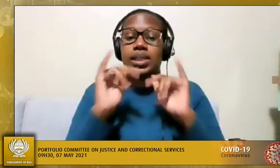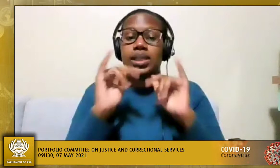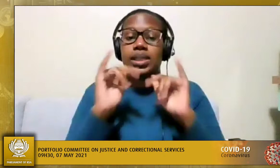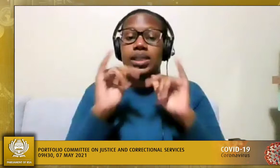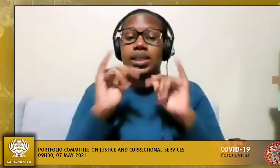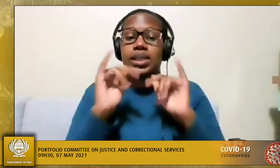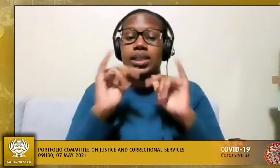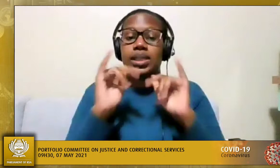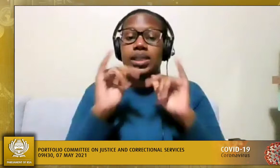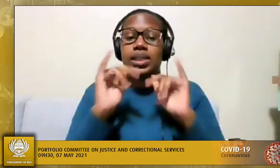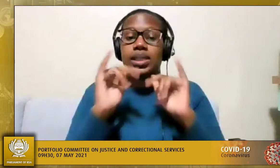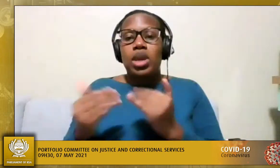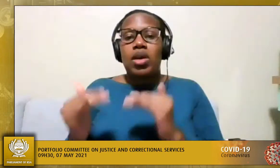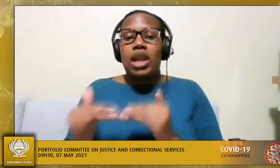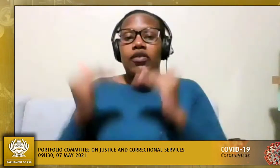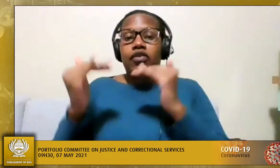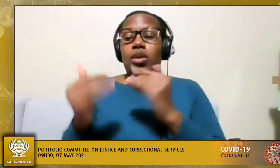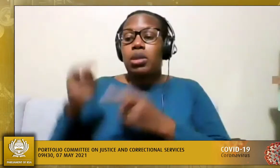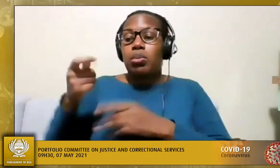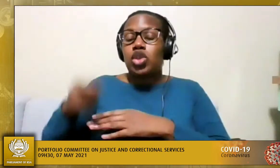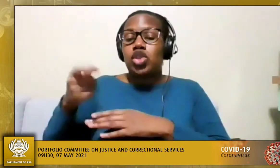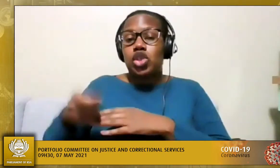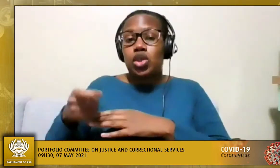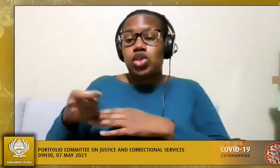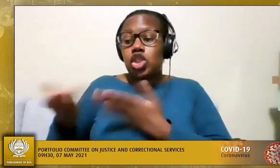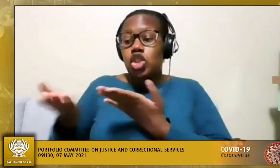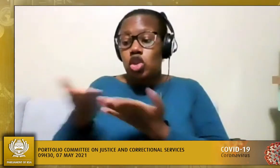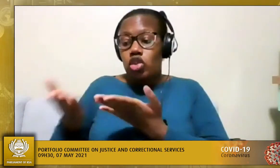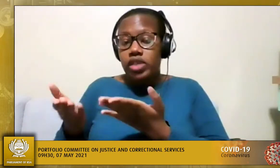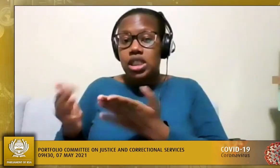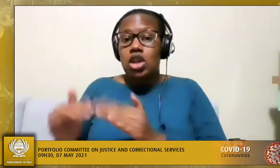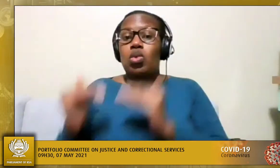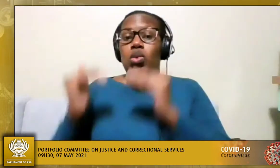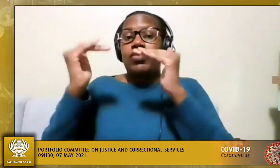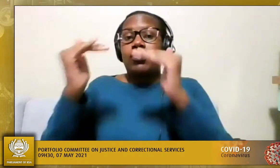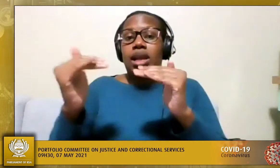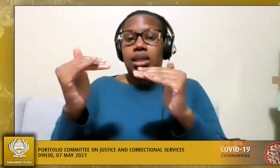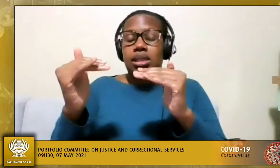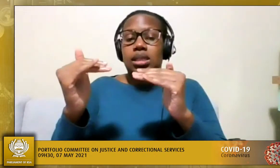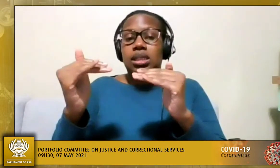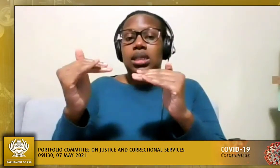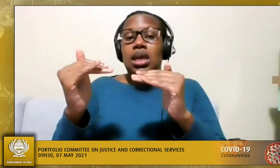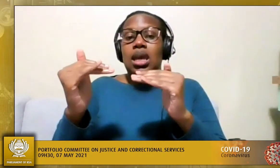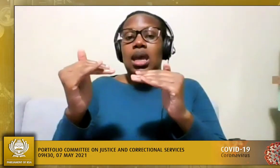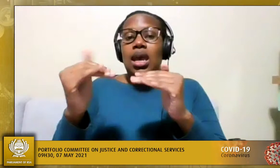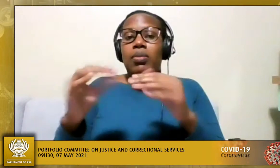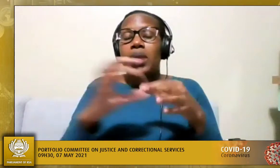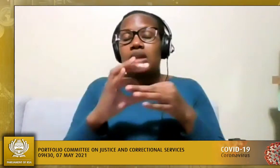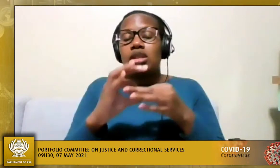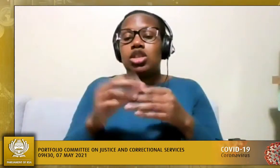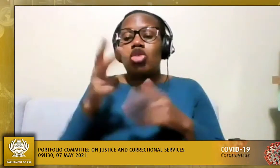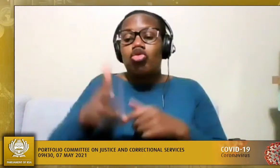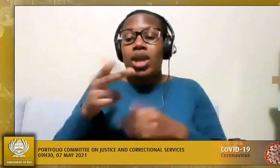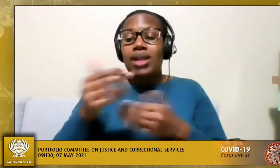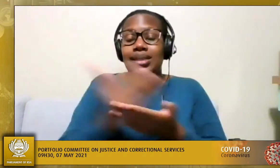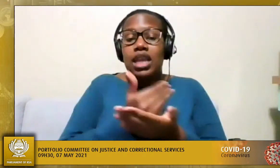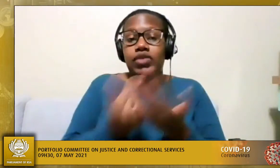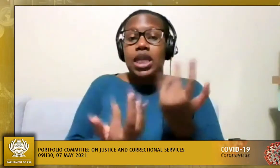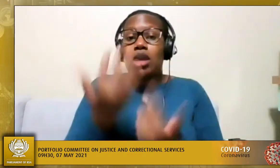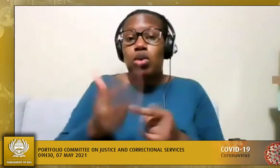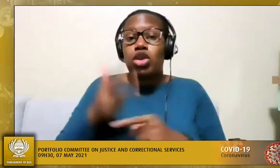that is linked to that in relation to rail safety and the burning of trains is also a very very important